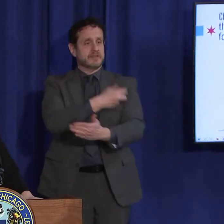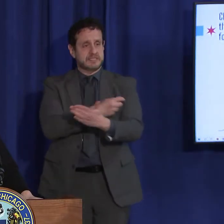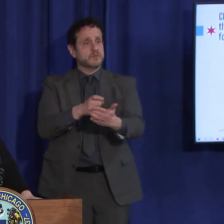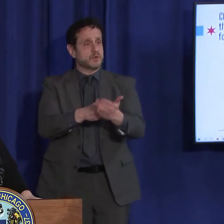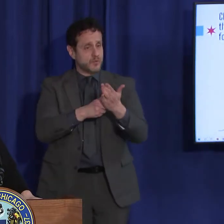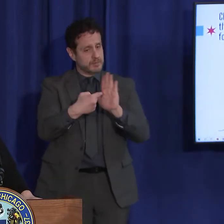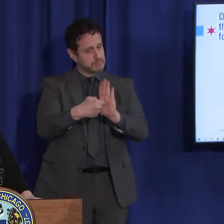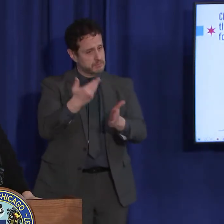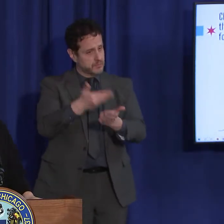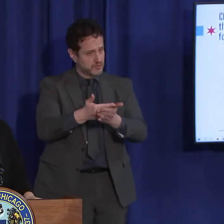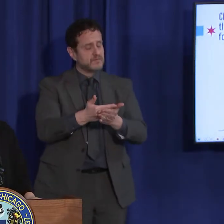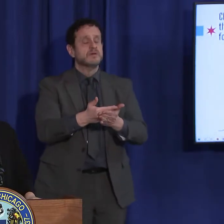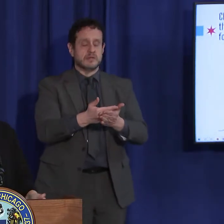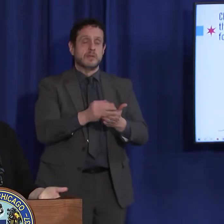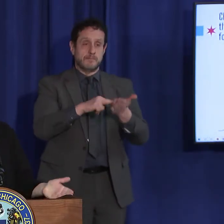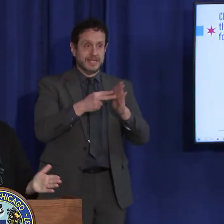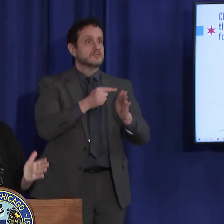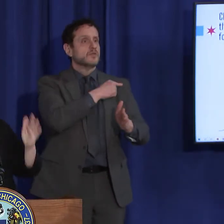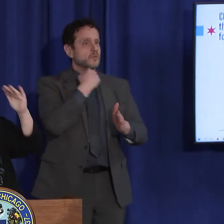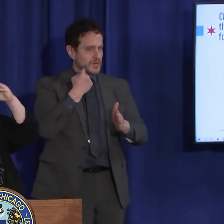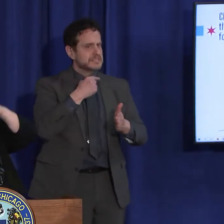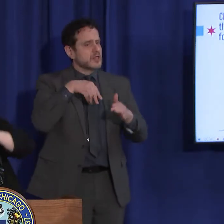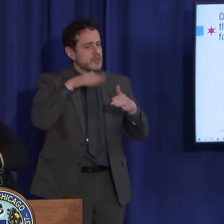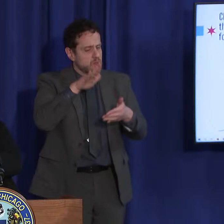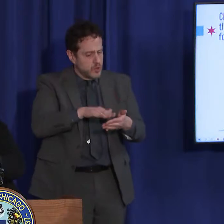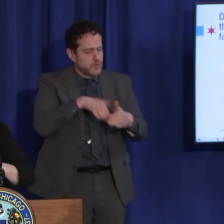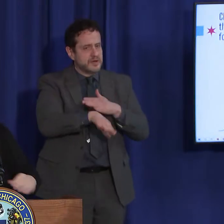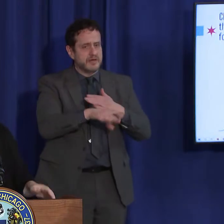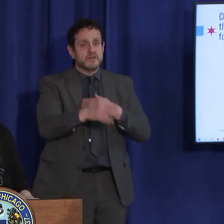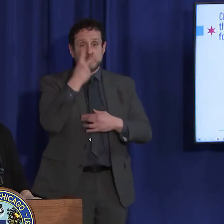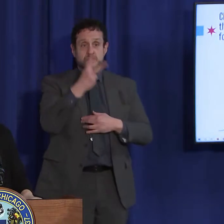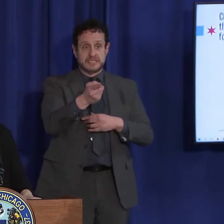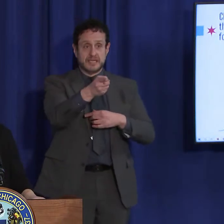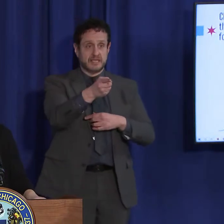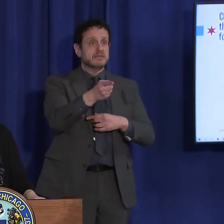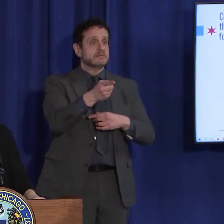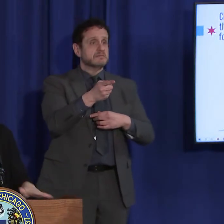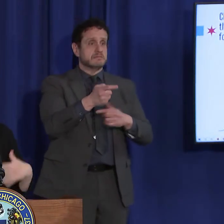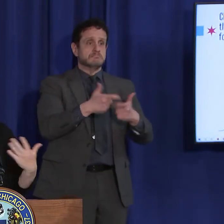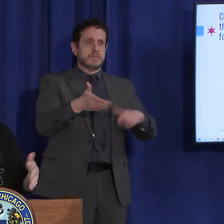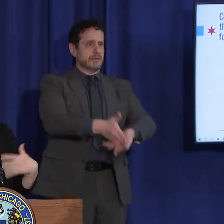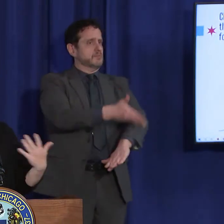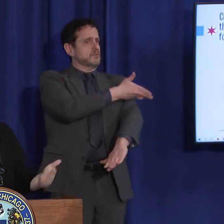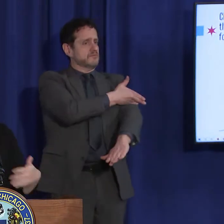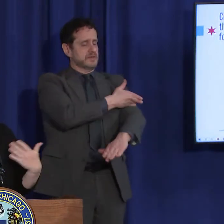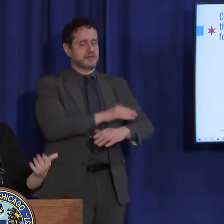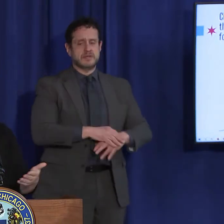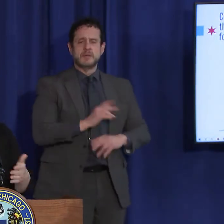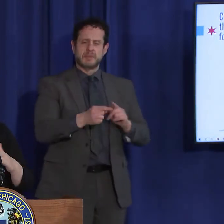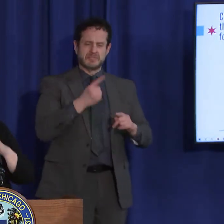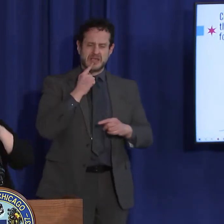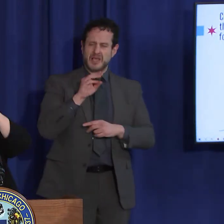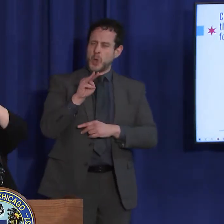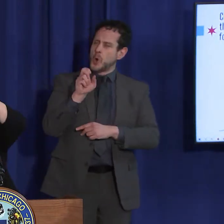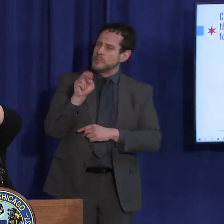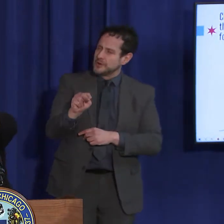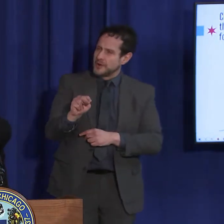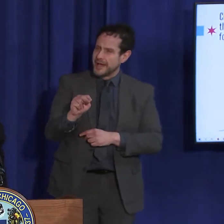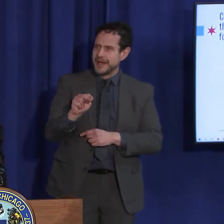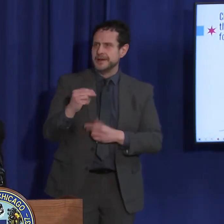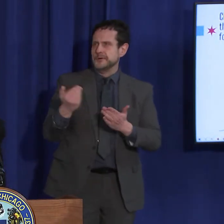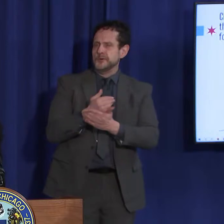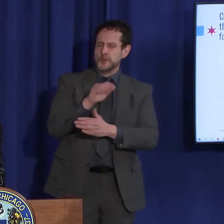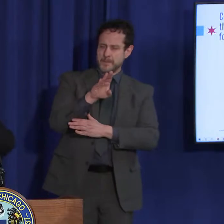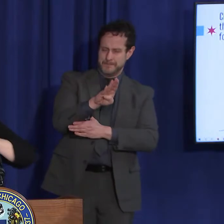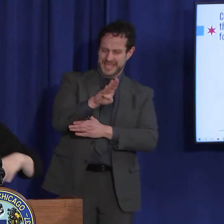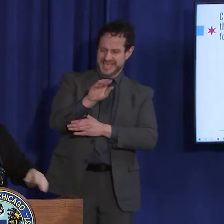it. So where we look at cases, for example, and you see that huge improvement, some people have been asking me about the Omicron BA2. Yes,